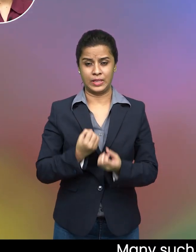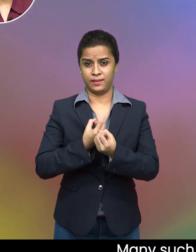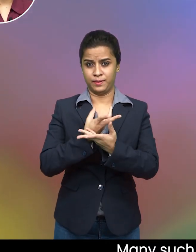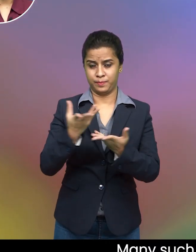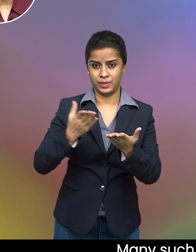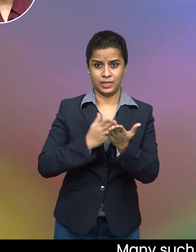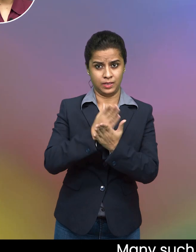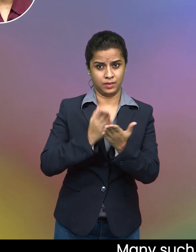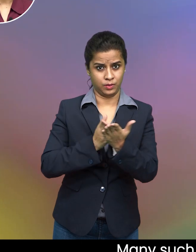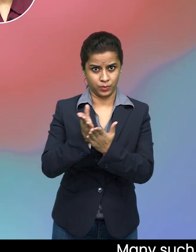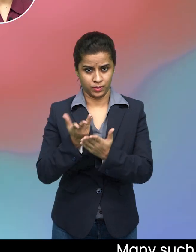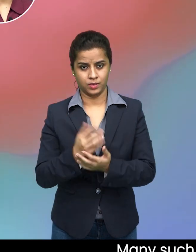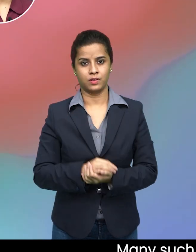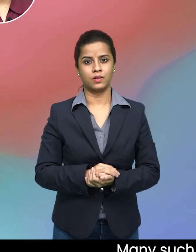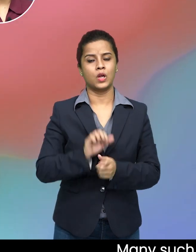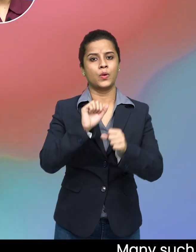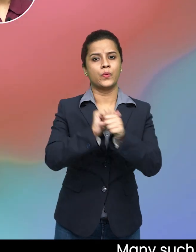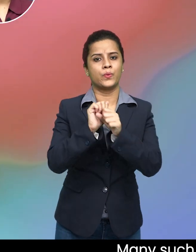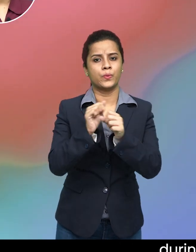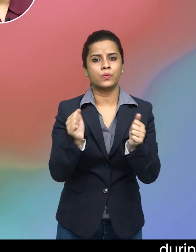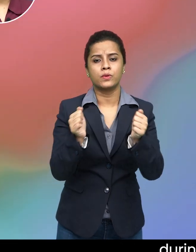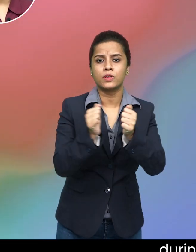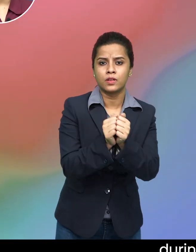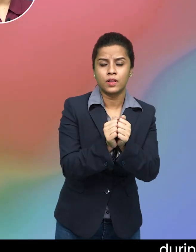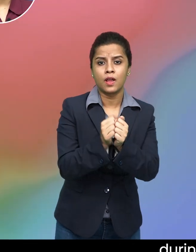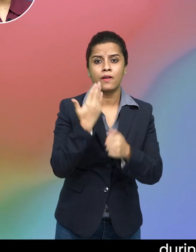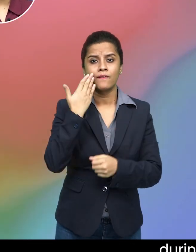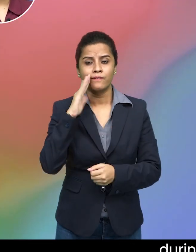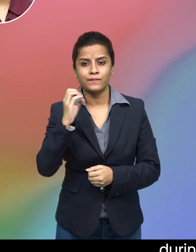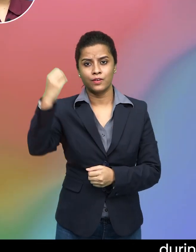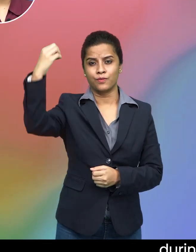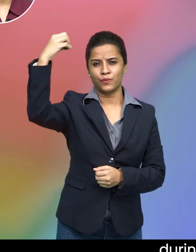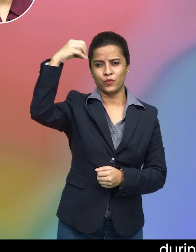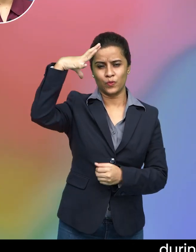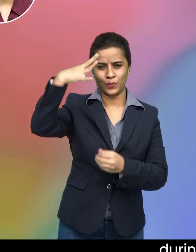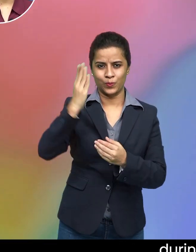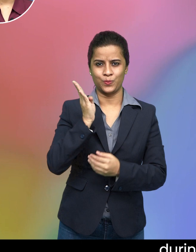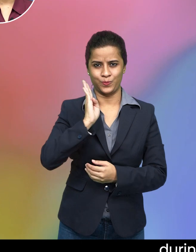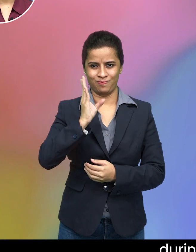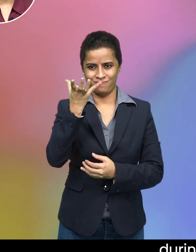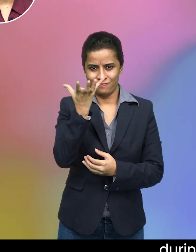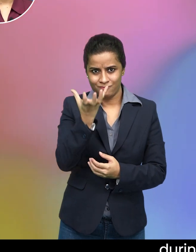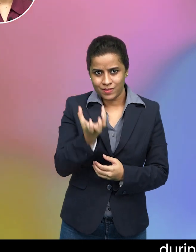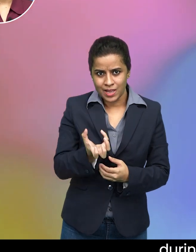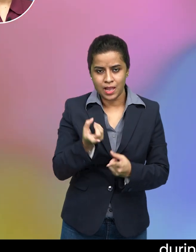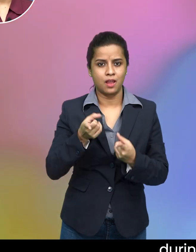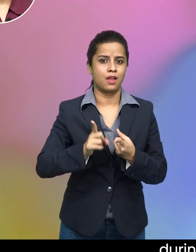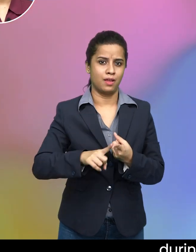Many such units function together during photosynthesis.